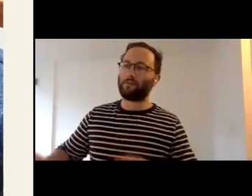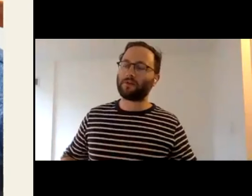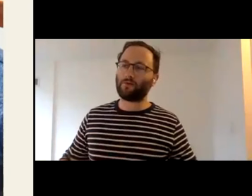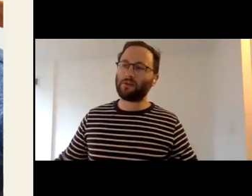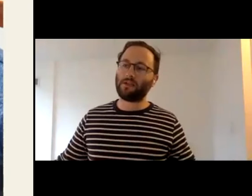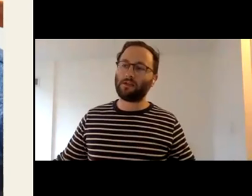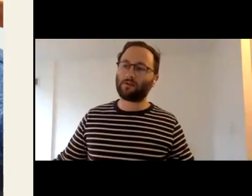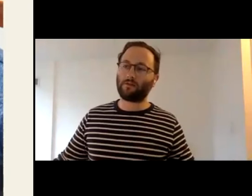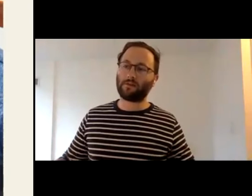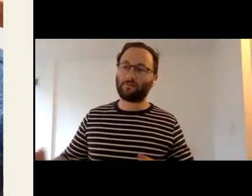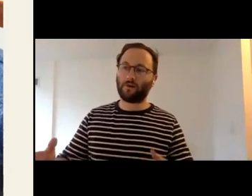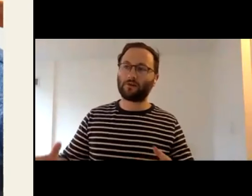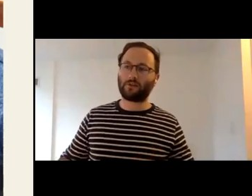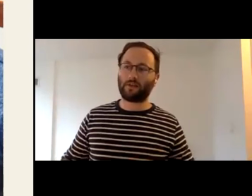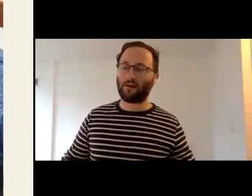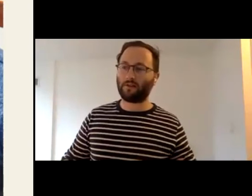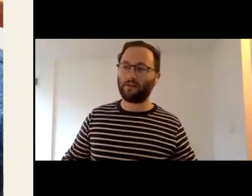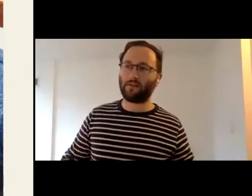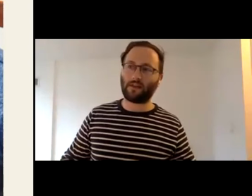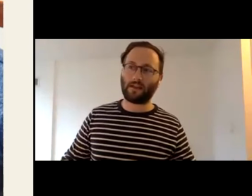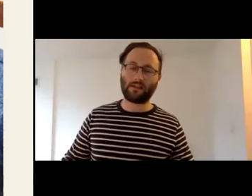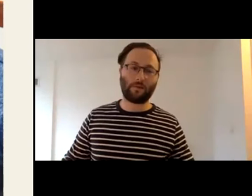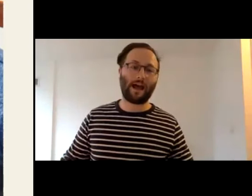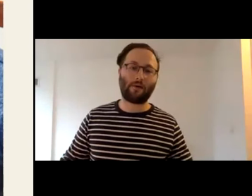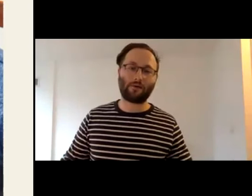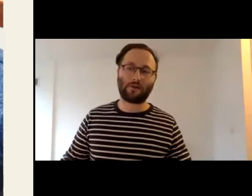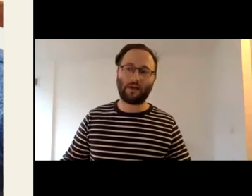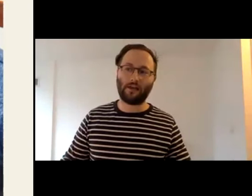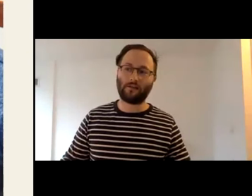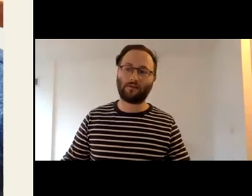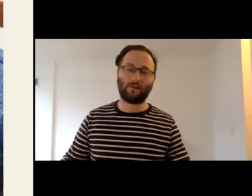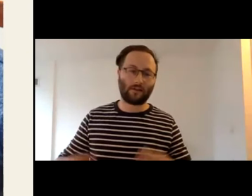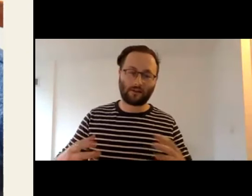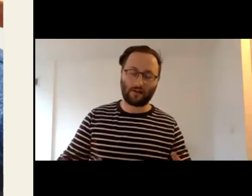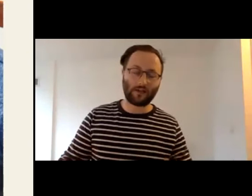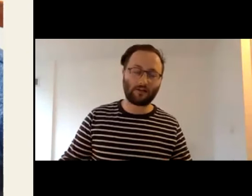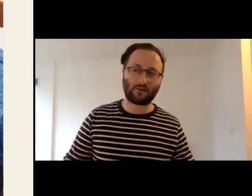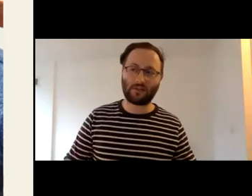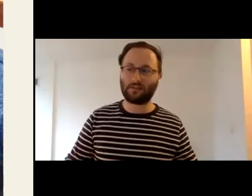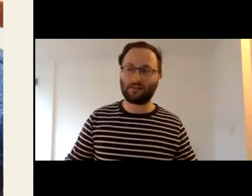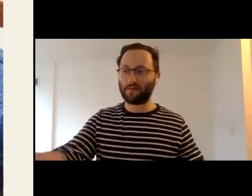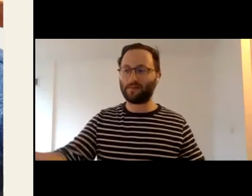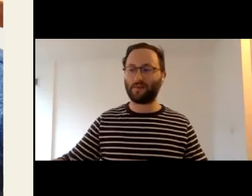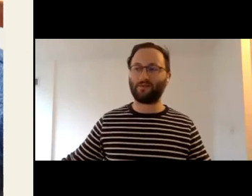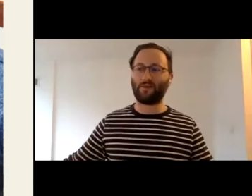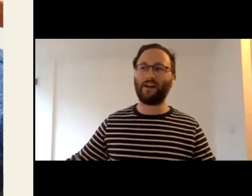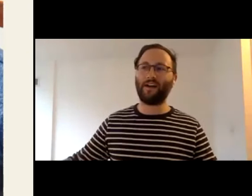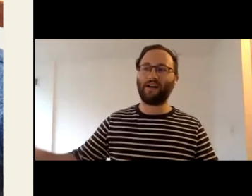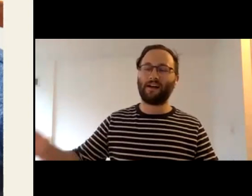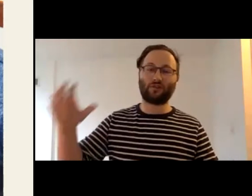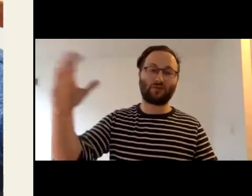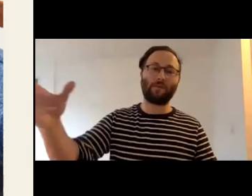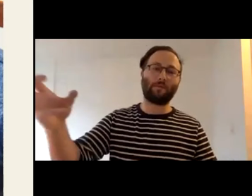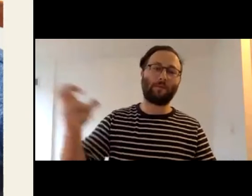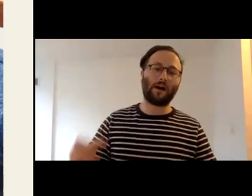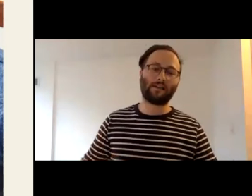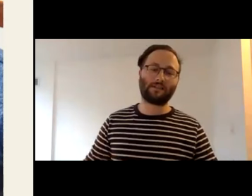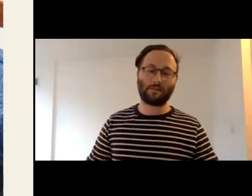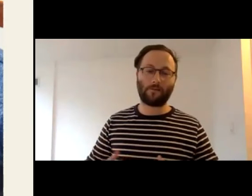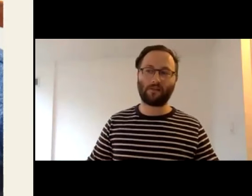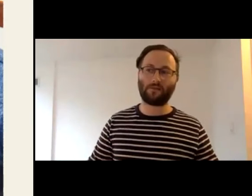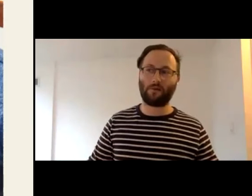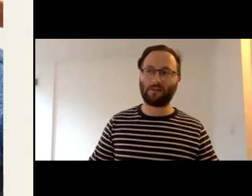this picture, we see sort of some folks on the left that can spend hours on end, sort of at the edge of their seat, sometimes on the floor, just gripped